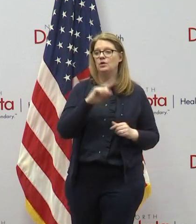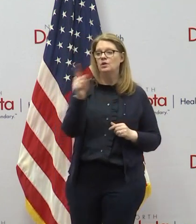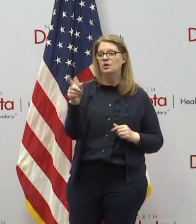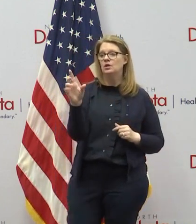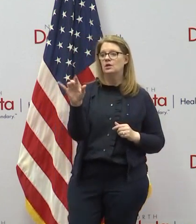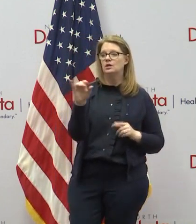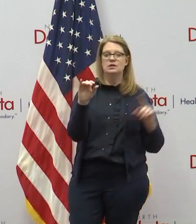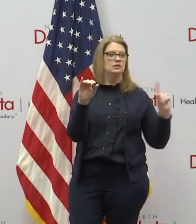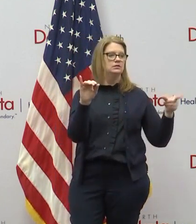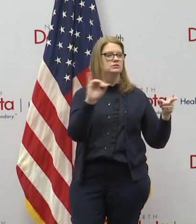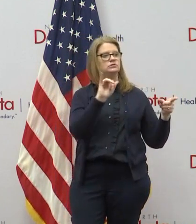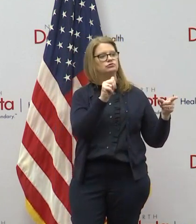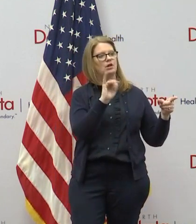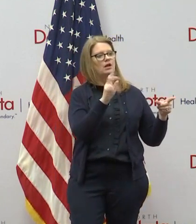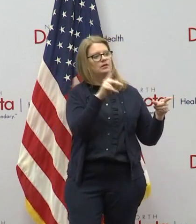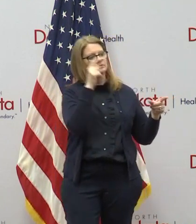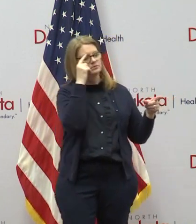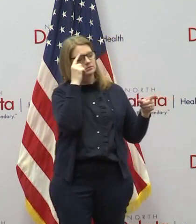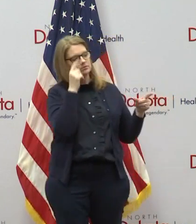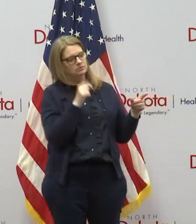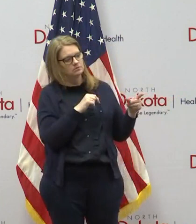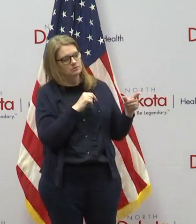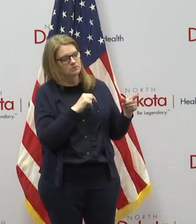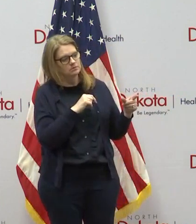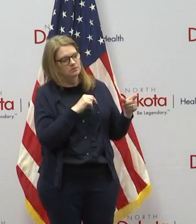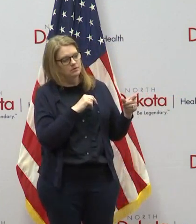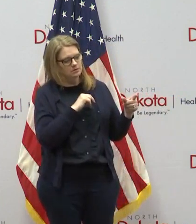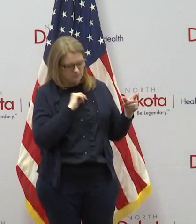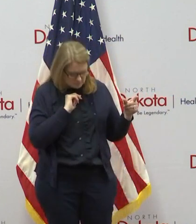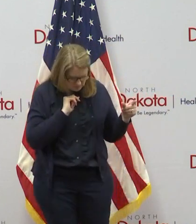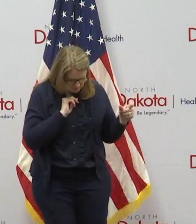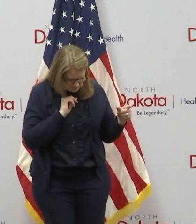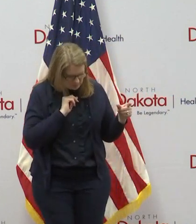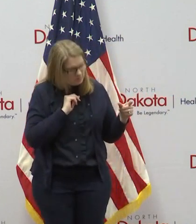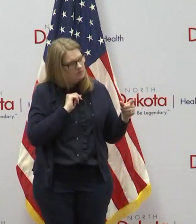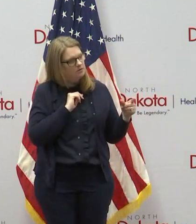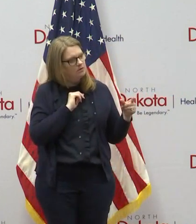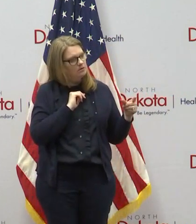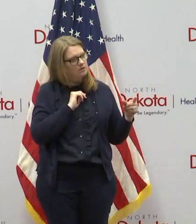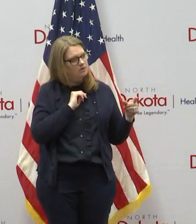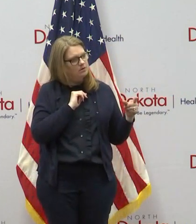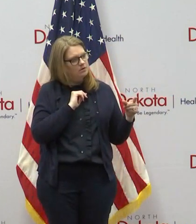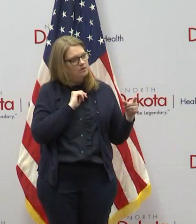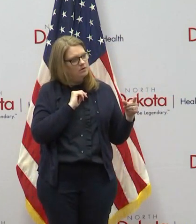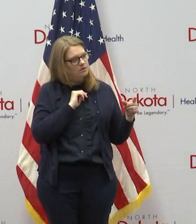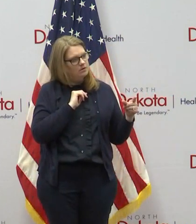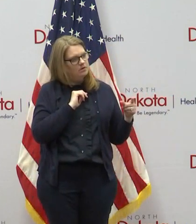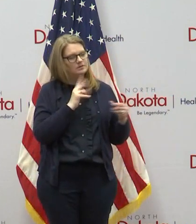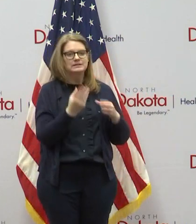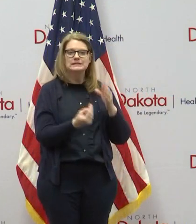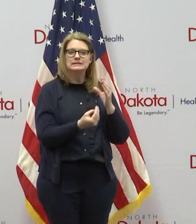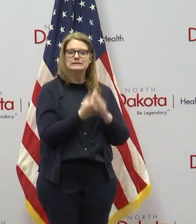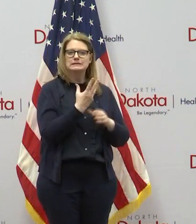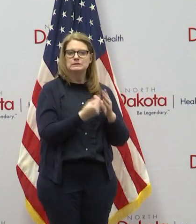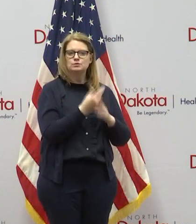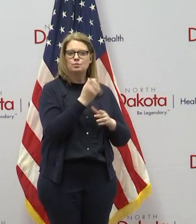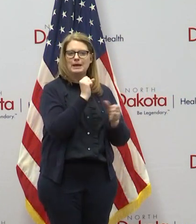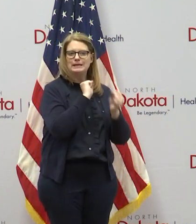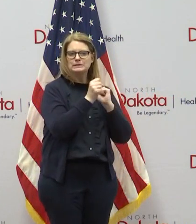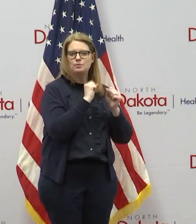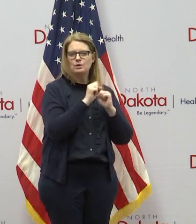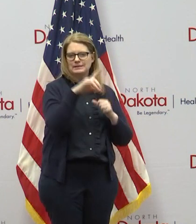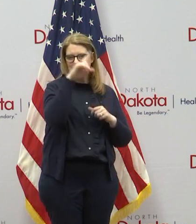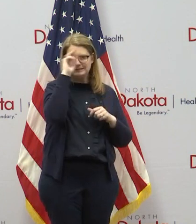We'll go Jack, and then online. What does the announcement today, Governor, mean for spring sports as well as